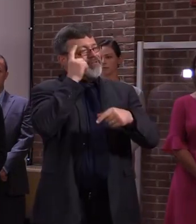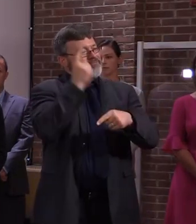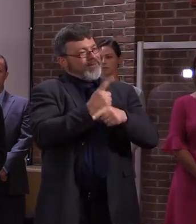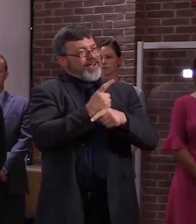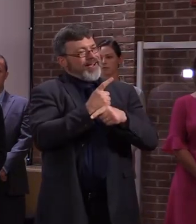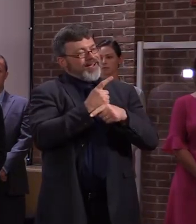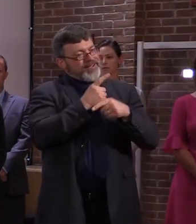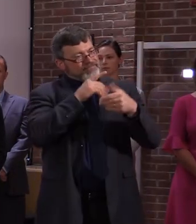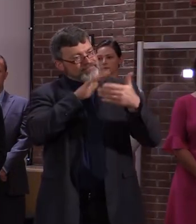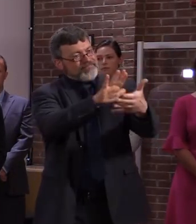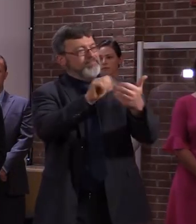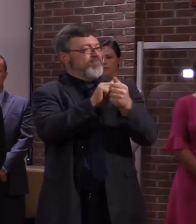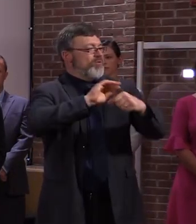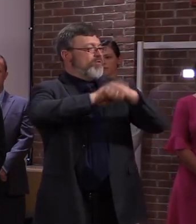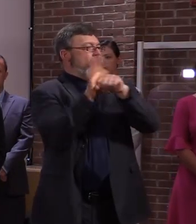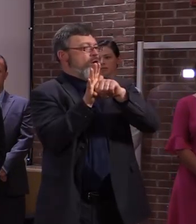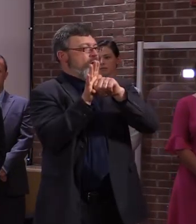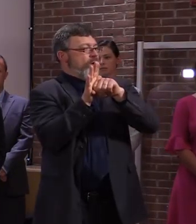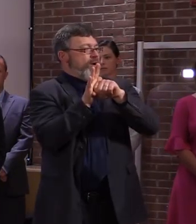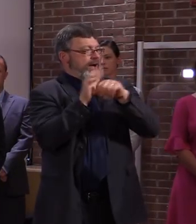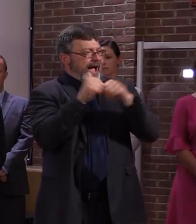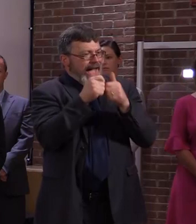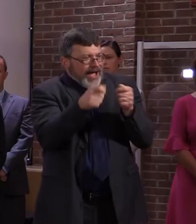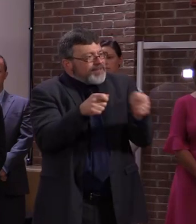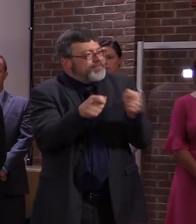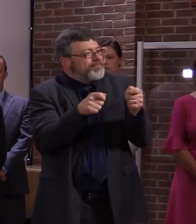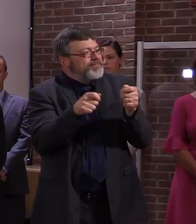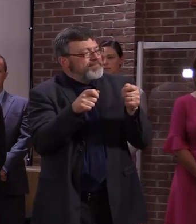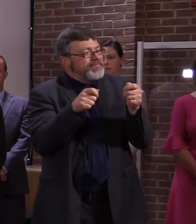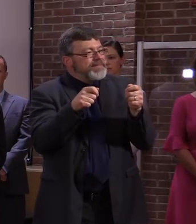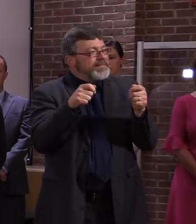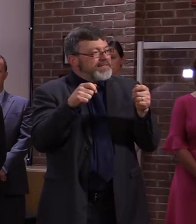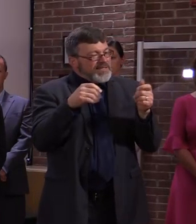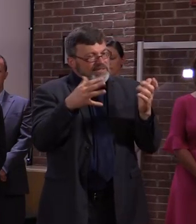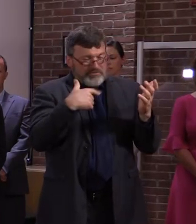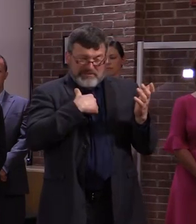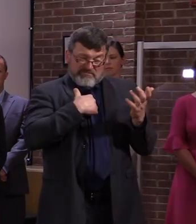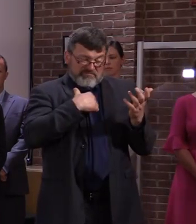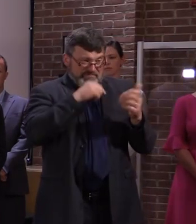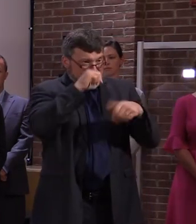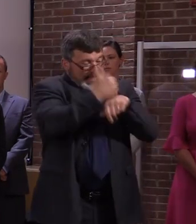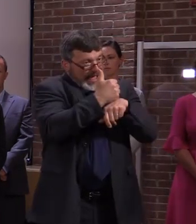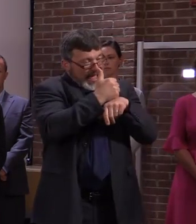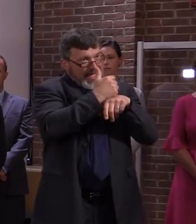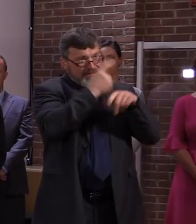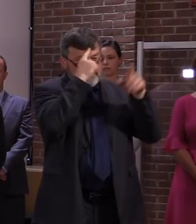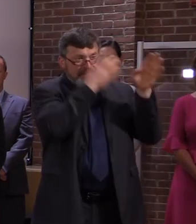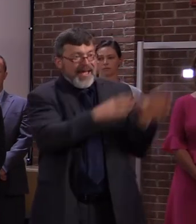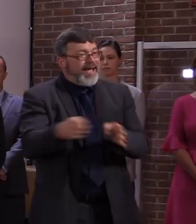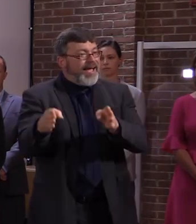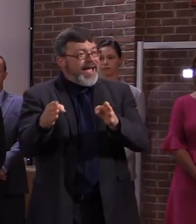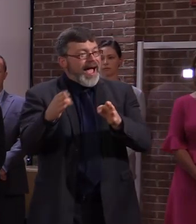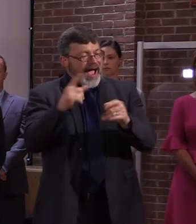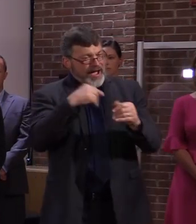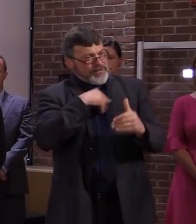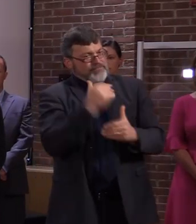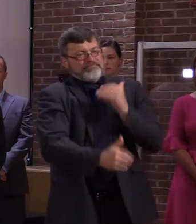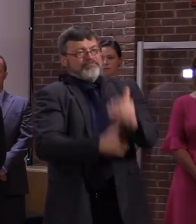playbook and how to do it with civility and respect. But this is no surprise